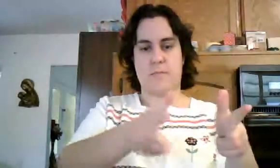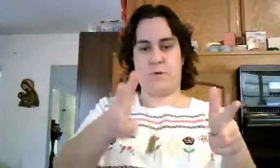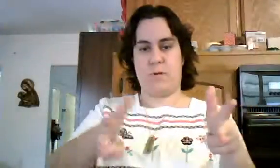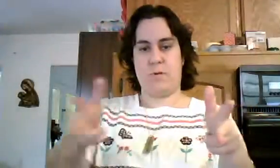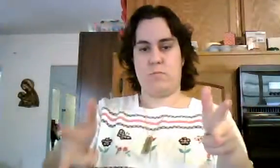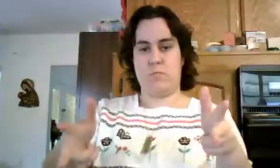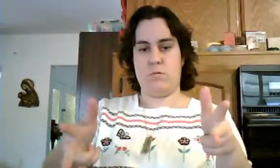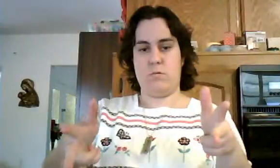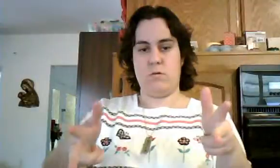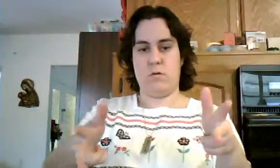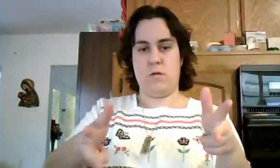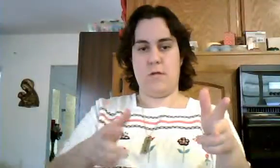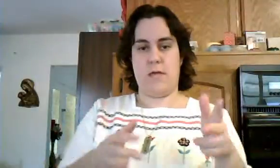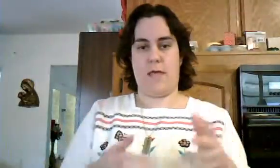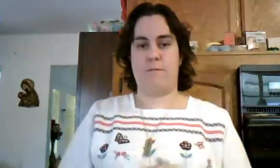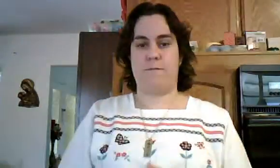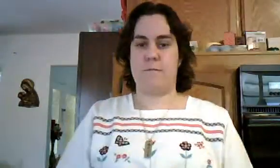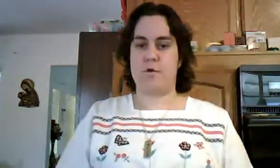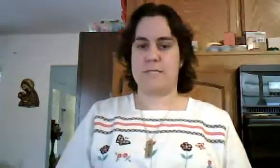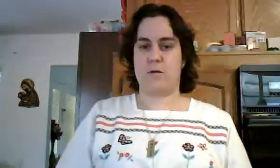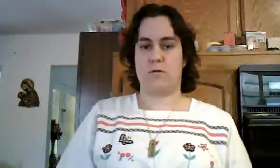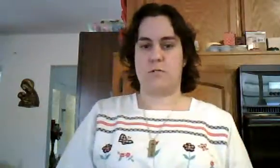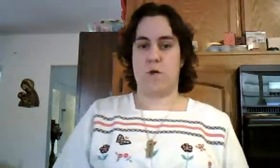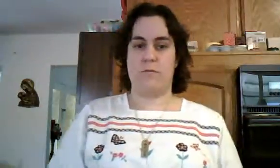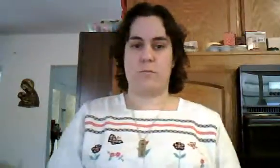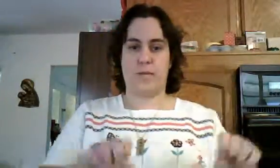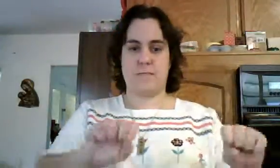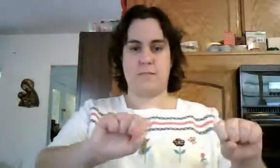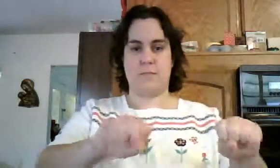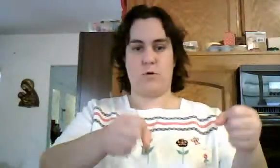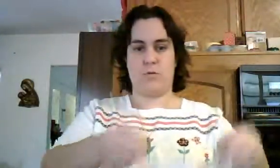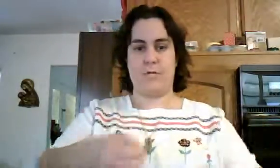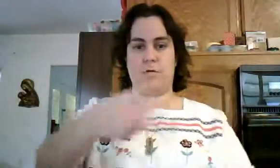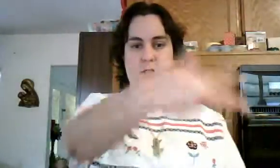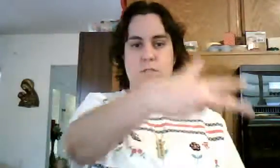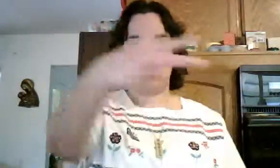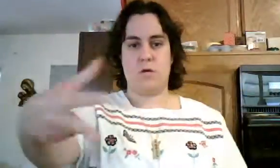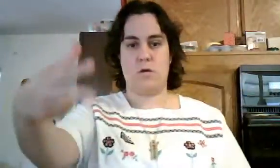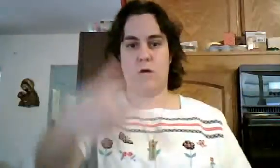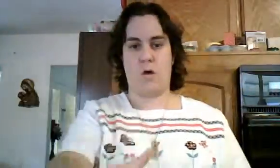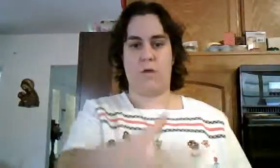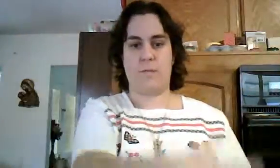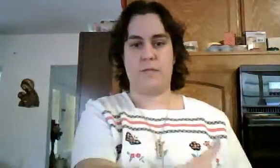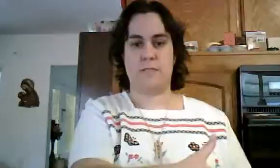up in a row. And for motorcycles all over the place, motorcycles all over the place.